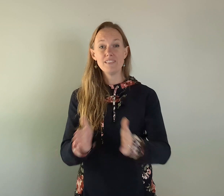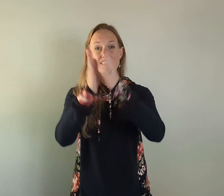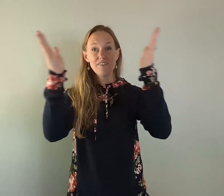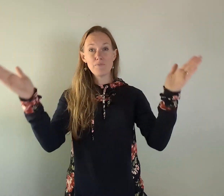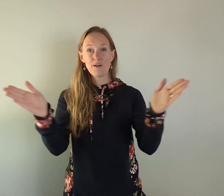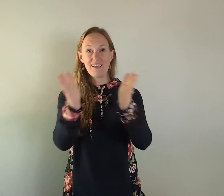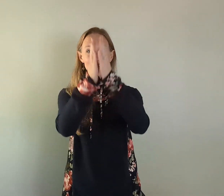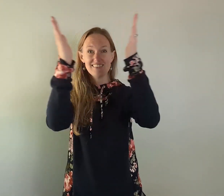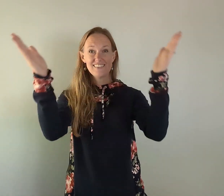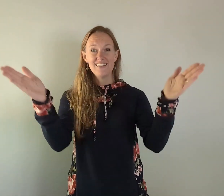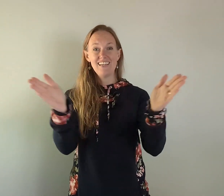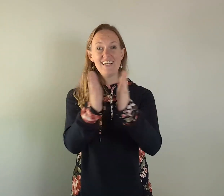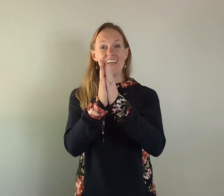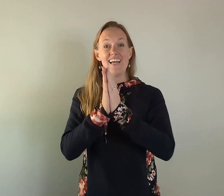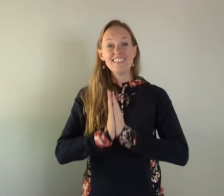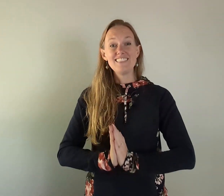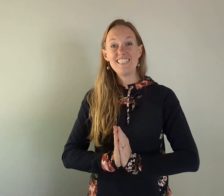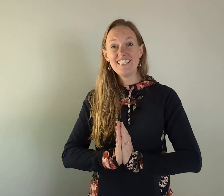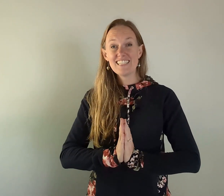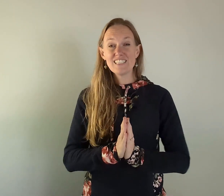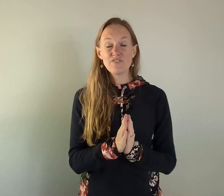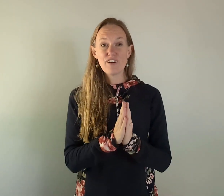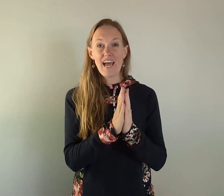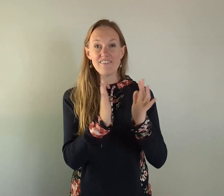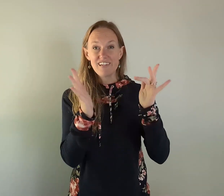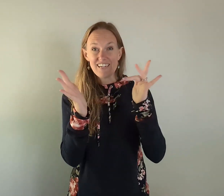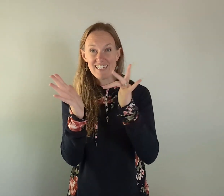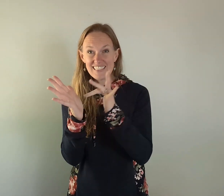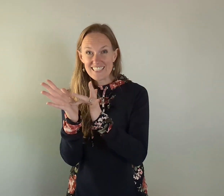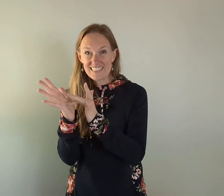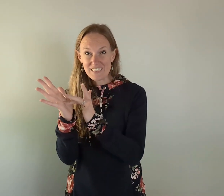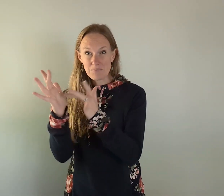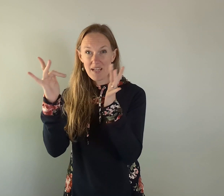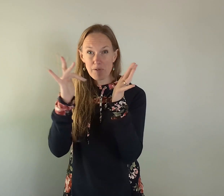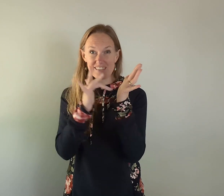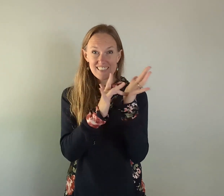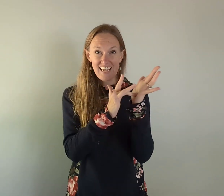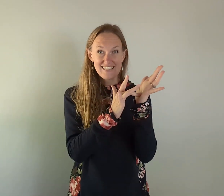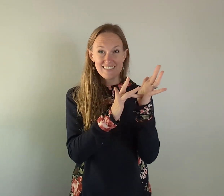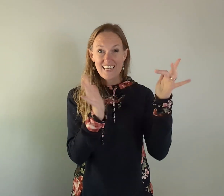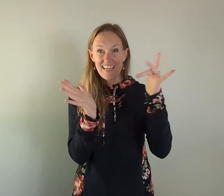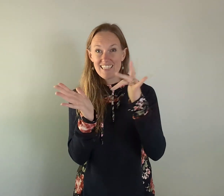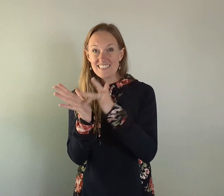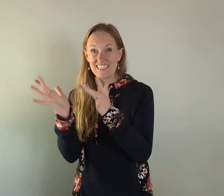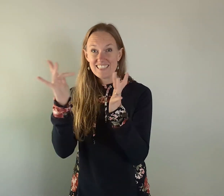garments of praise. Jesus forever. Jesus, nail-pierced hands.